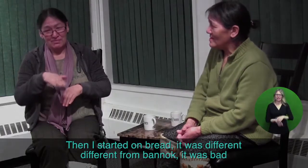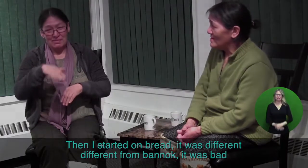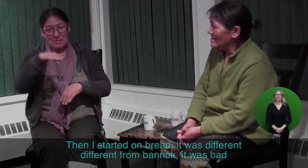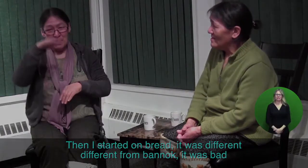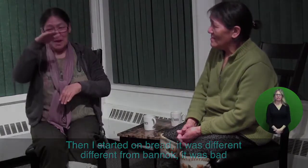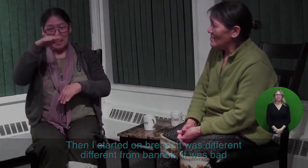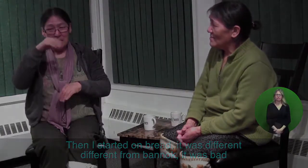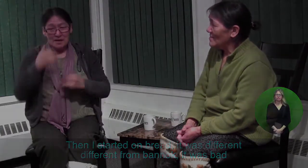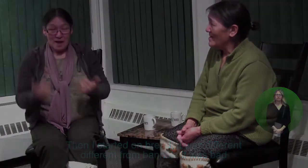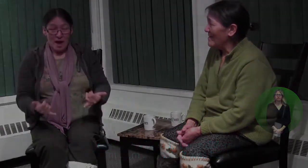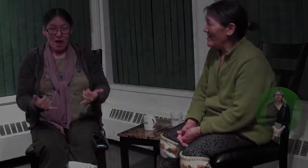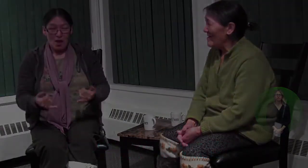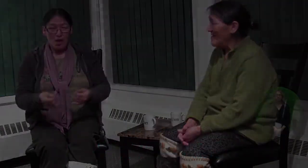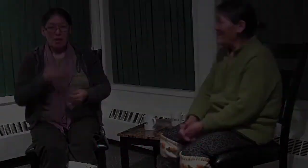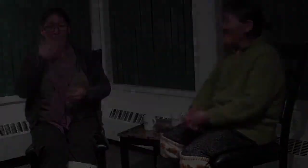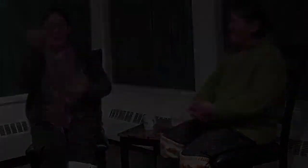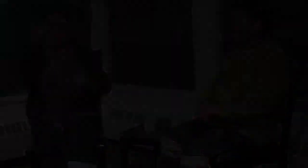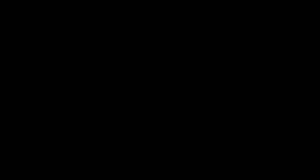was bad.